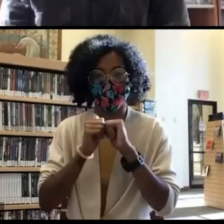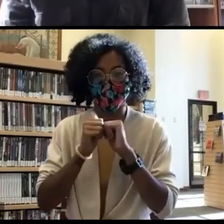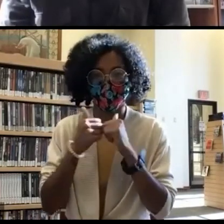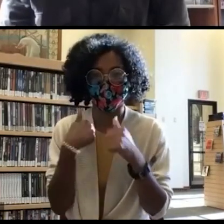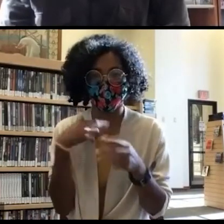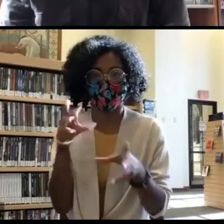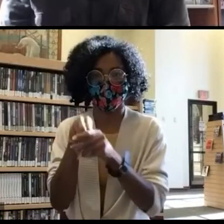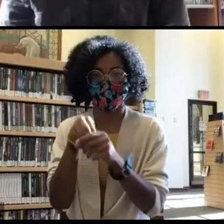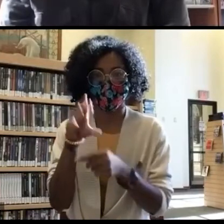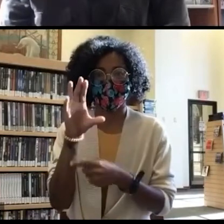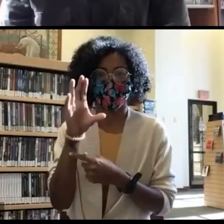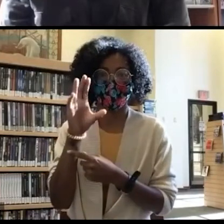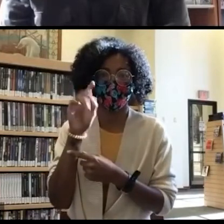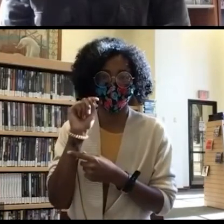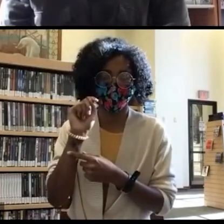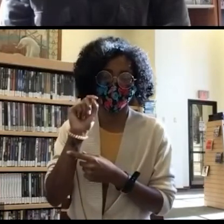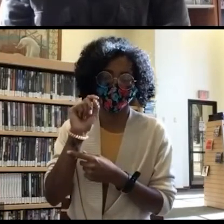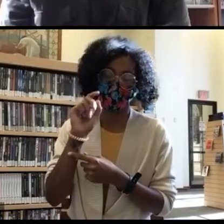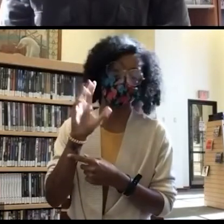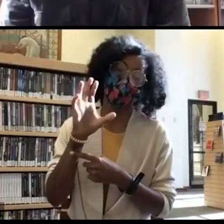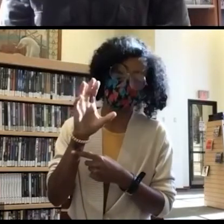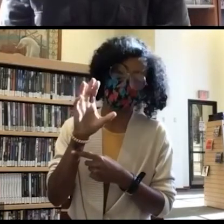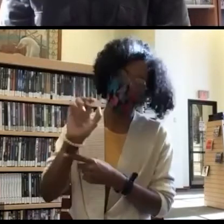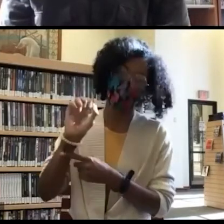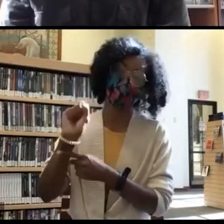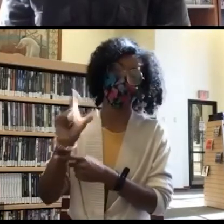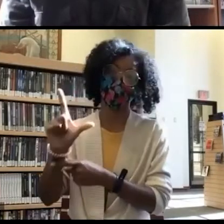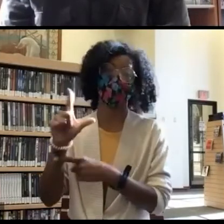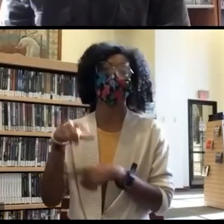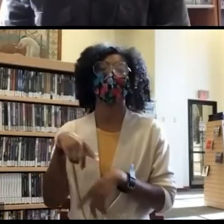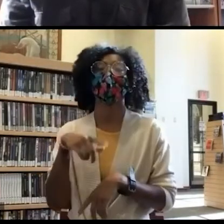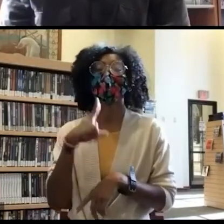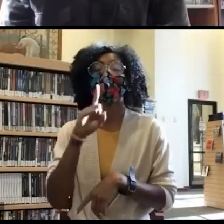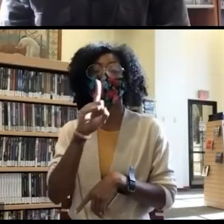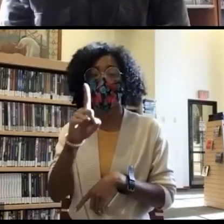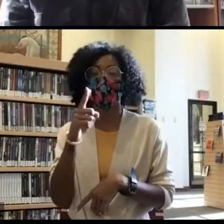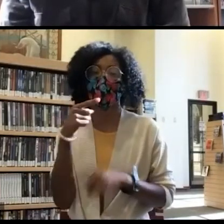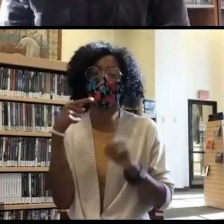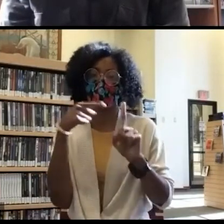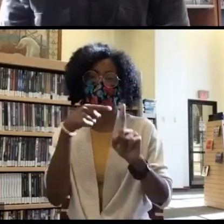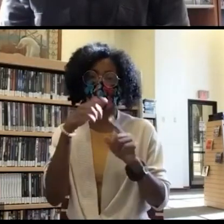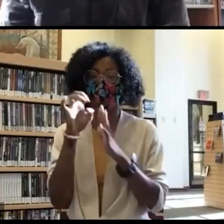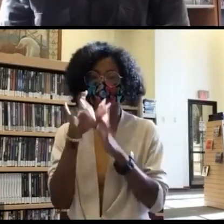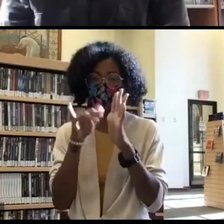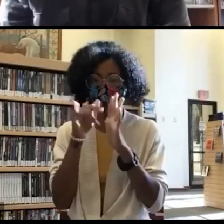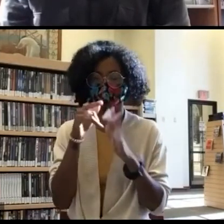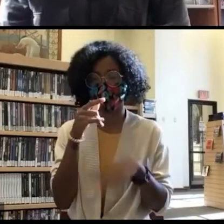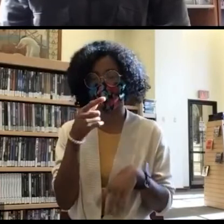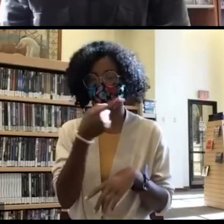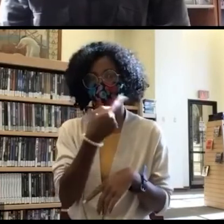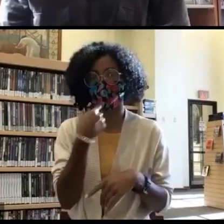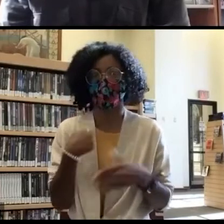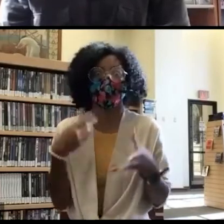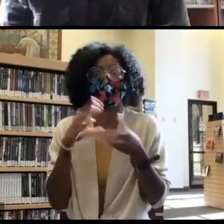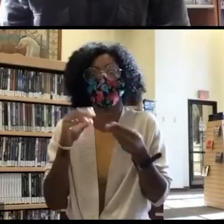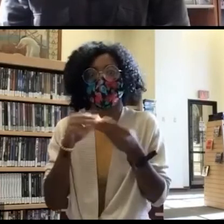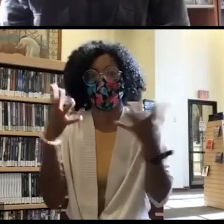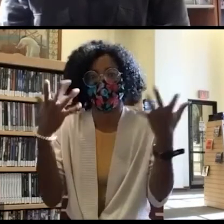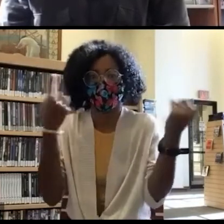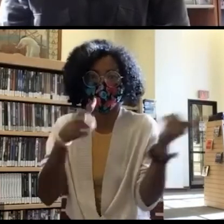I got involved with CTSL really through Emily. She was telling me